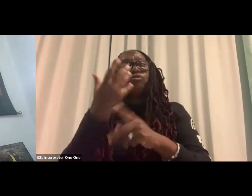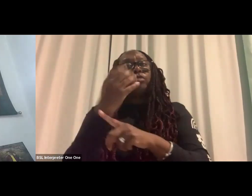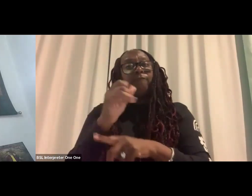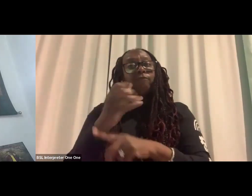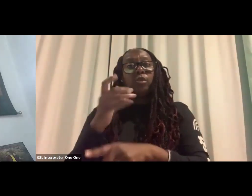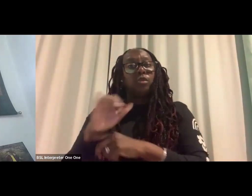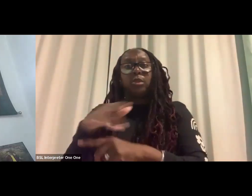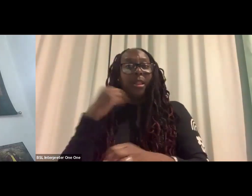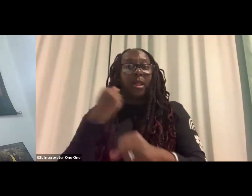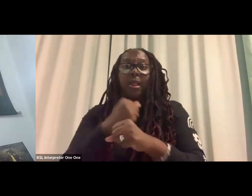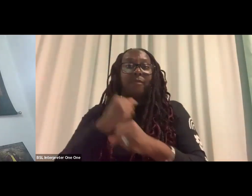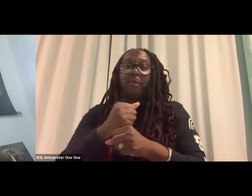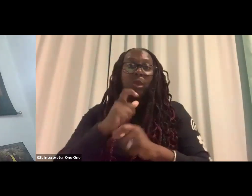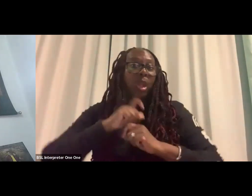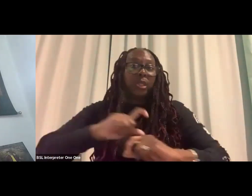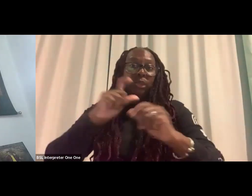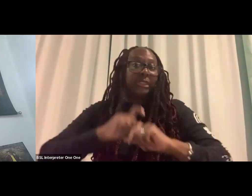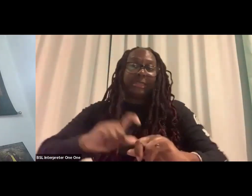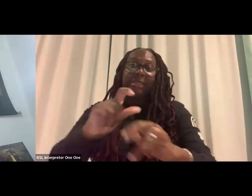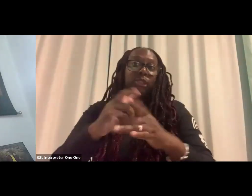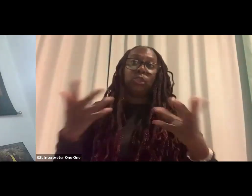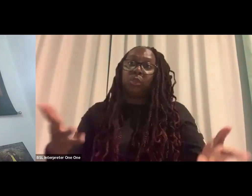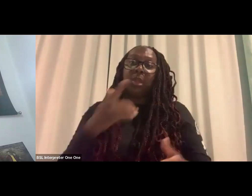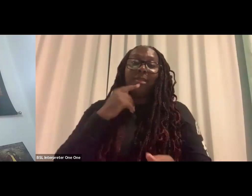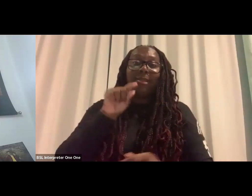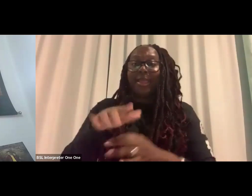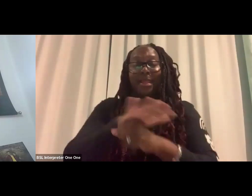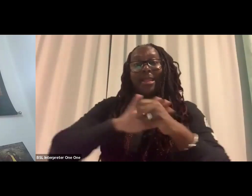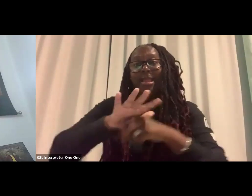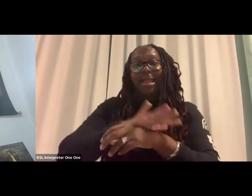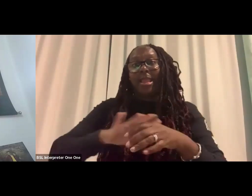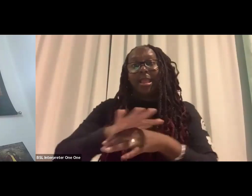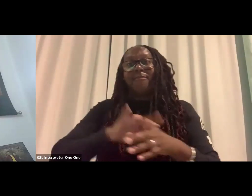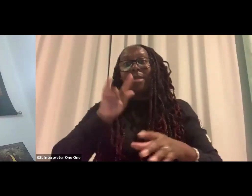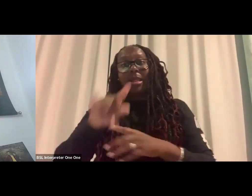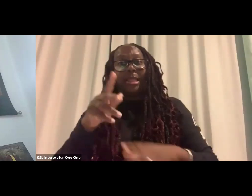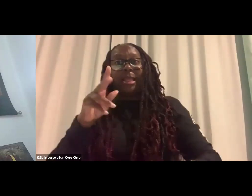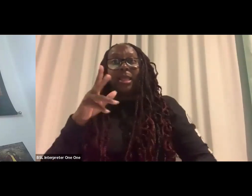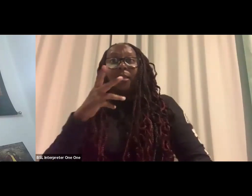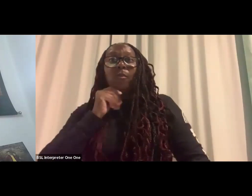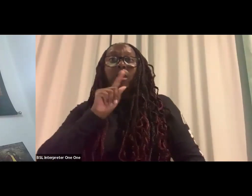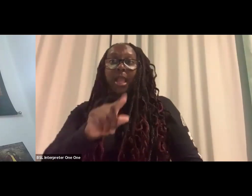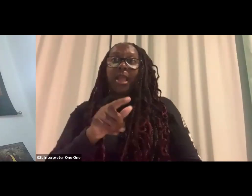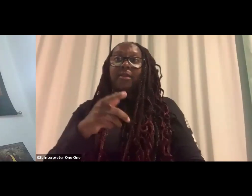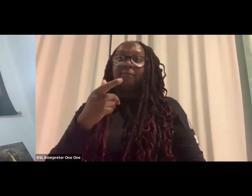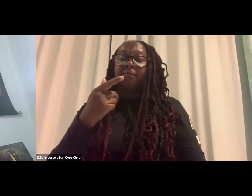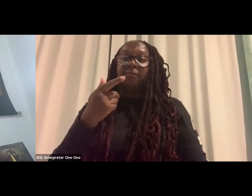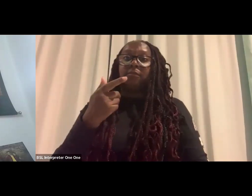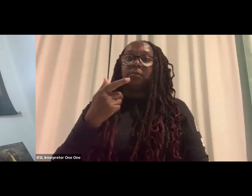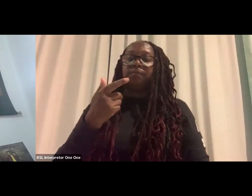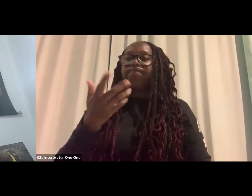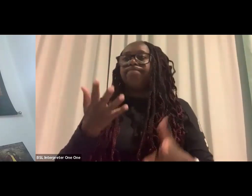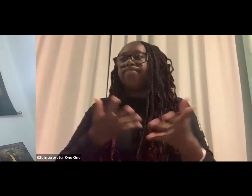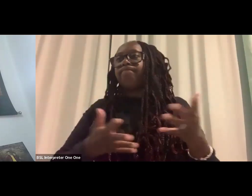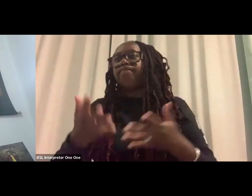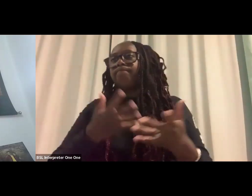really pursue the development in that area. So then they have to relook as to what has happened and what actually,